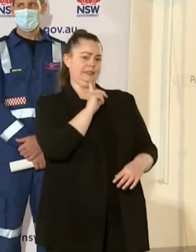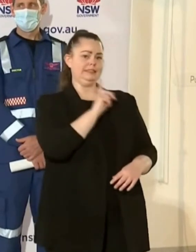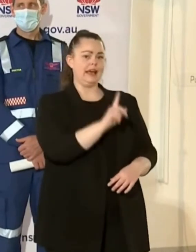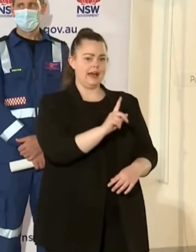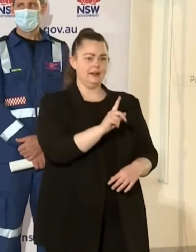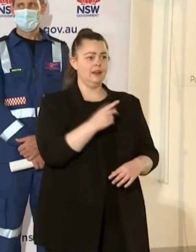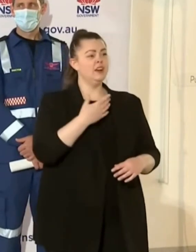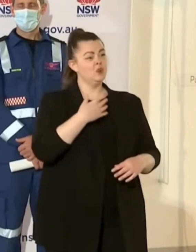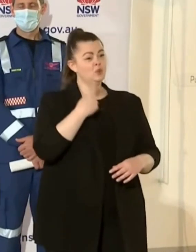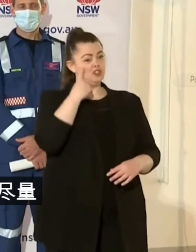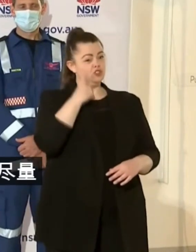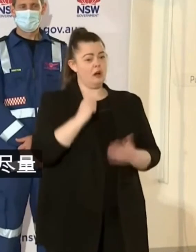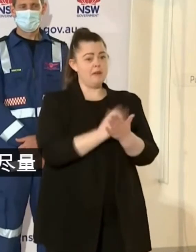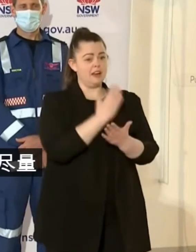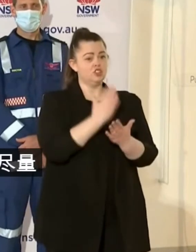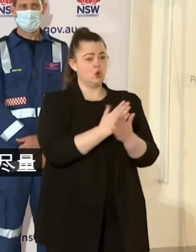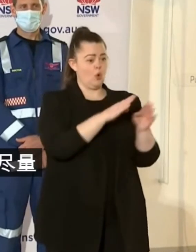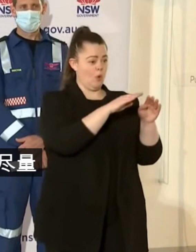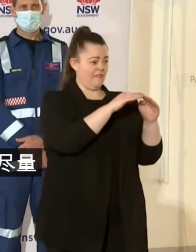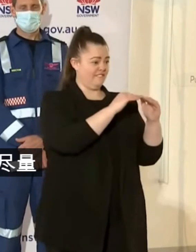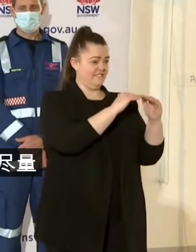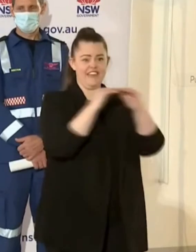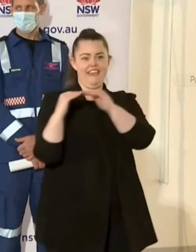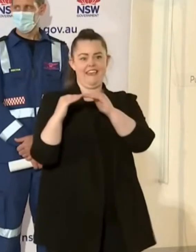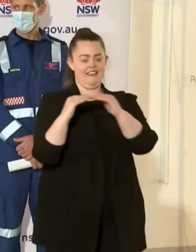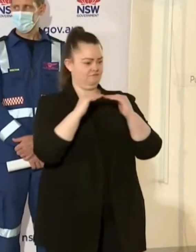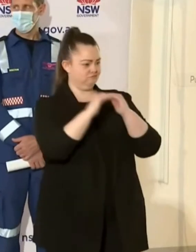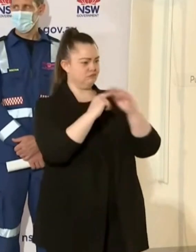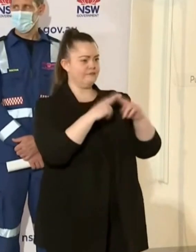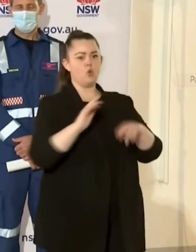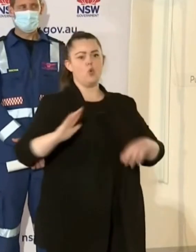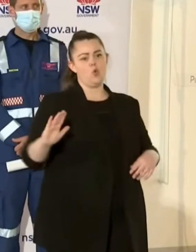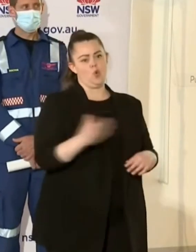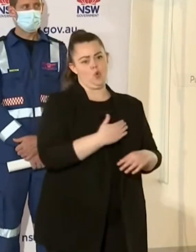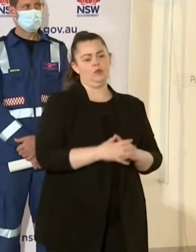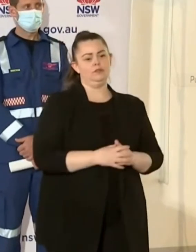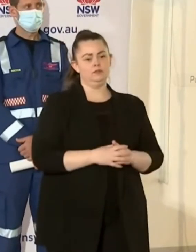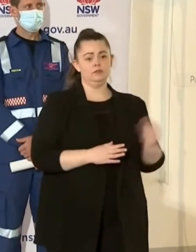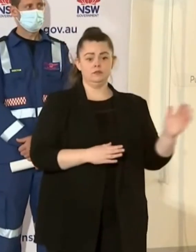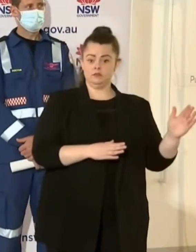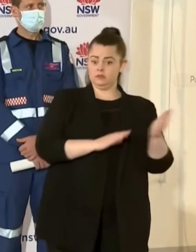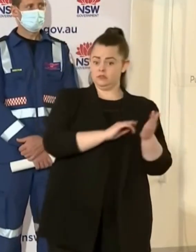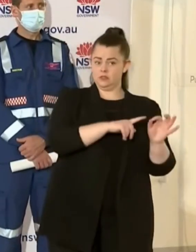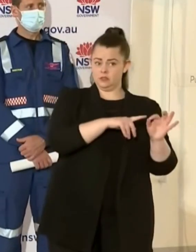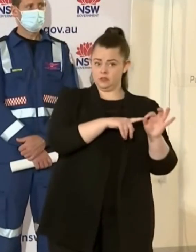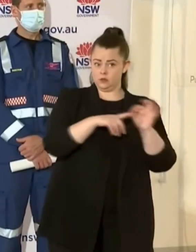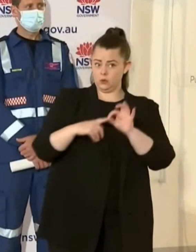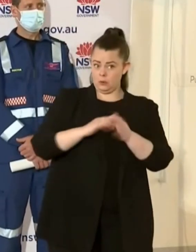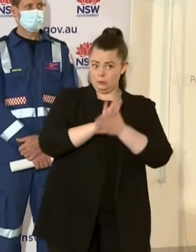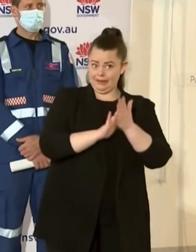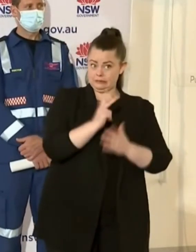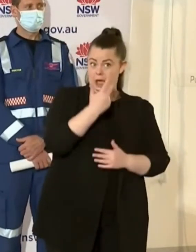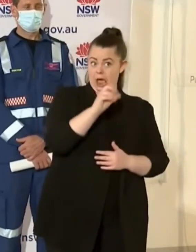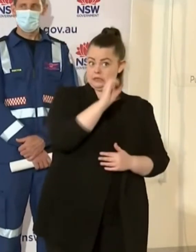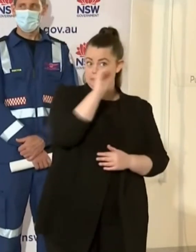doing is fair to everybody, to try and avoid the political attacks. But, well, and what I was going to say there, Lizzie, was that